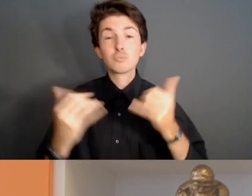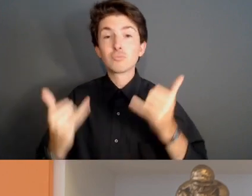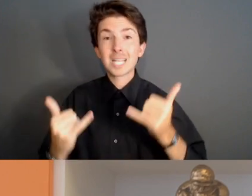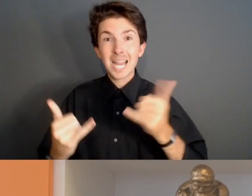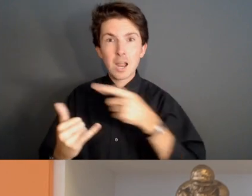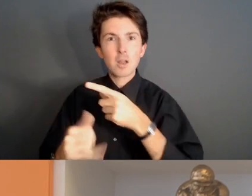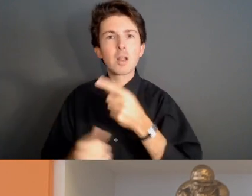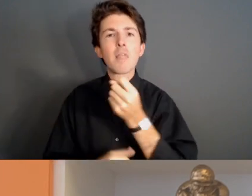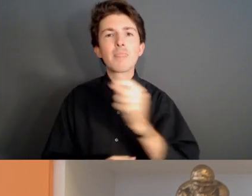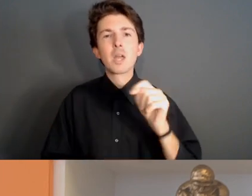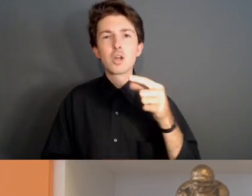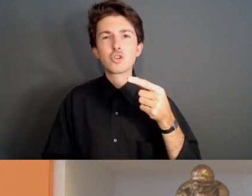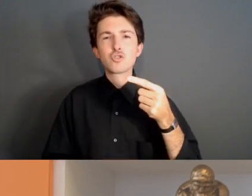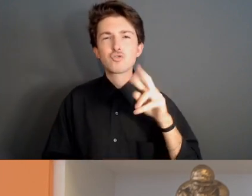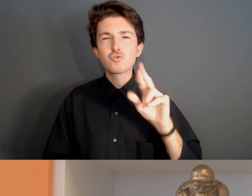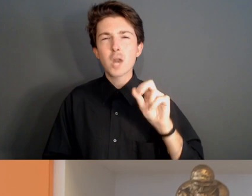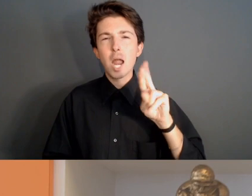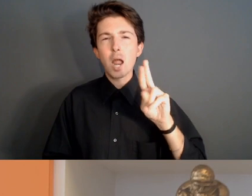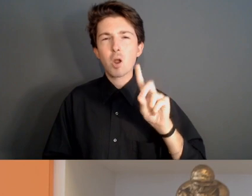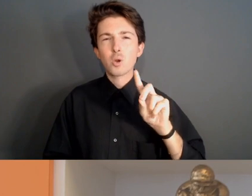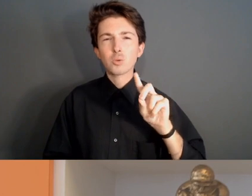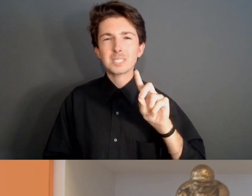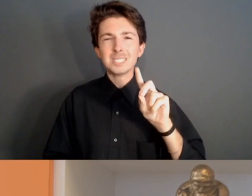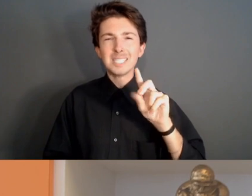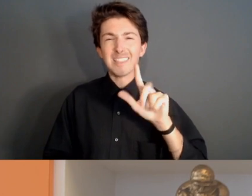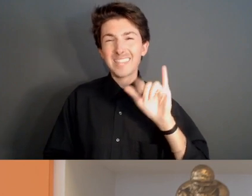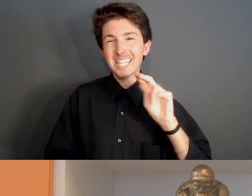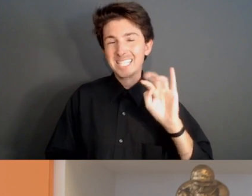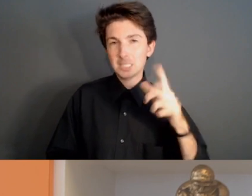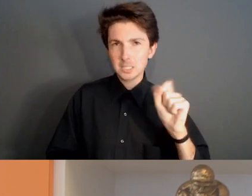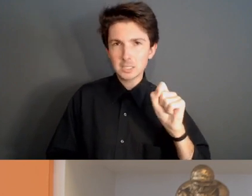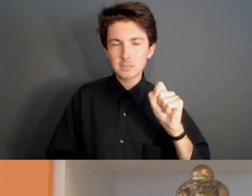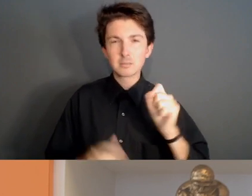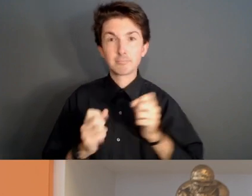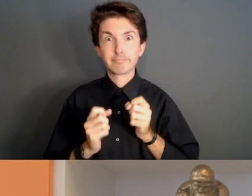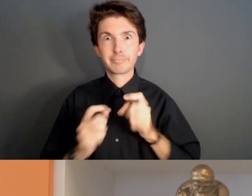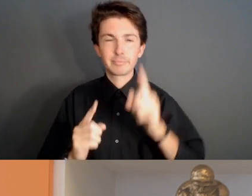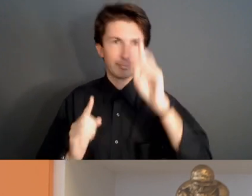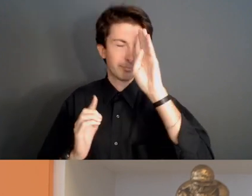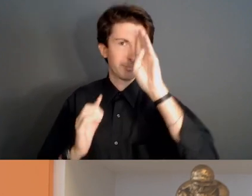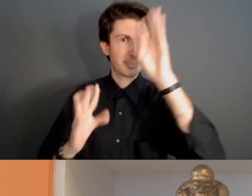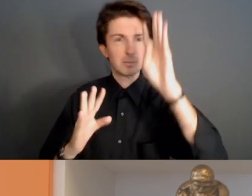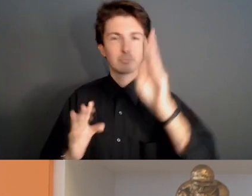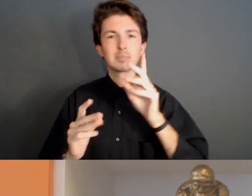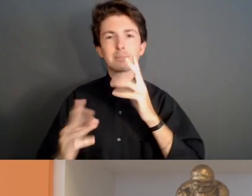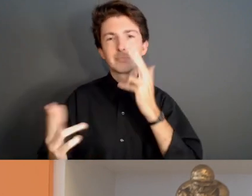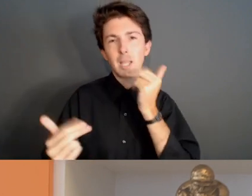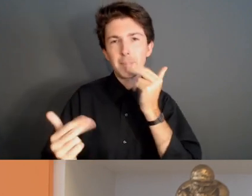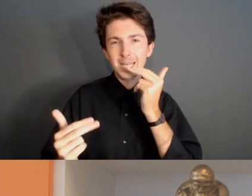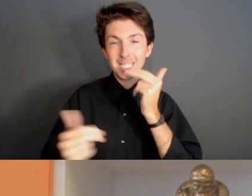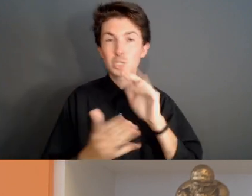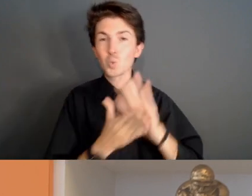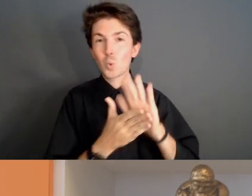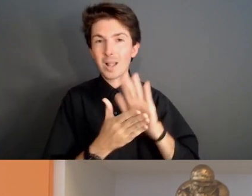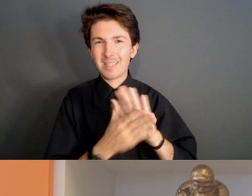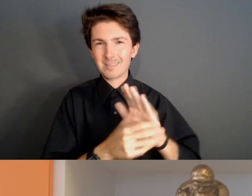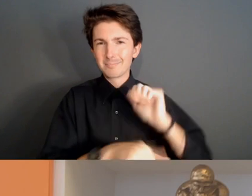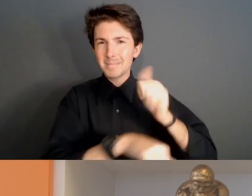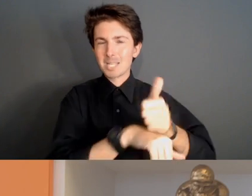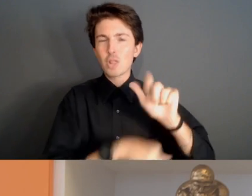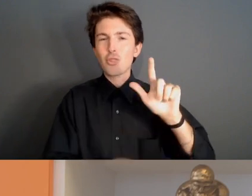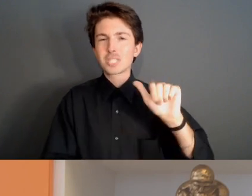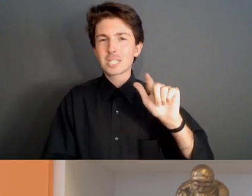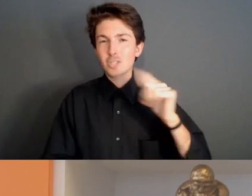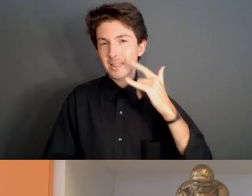Lab. Currently, Harold is training with The Groundlings, an improvisation and sketch comedy theater and school based in